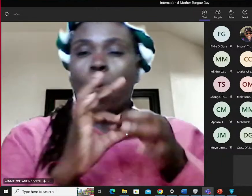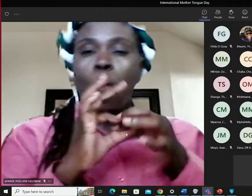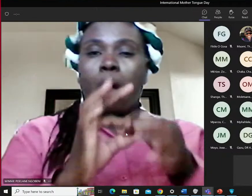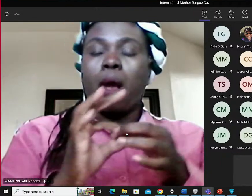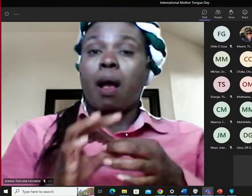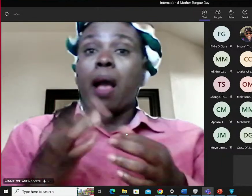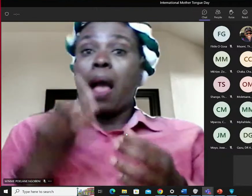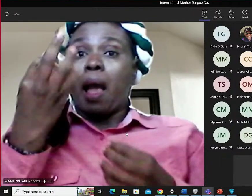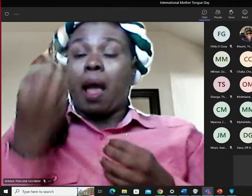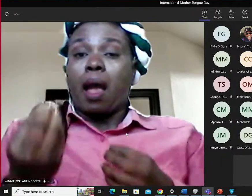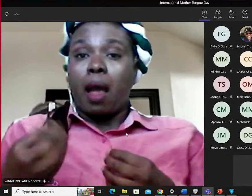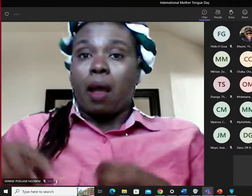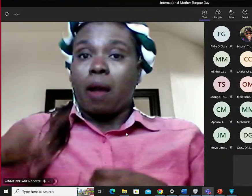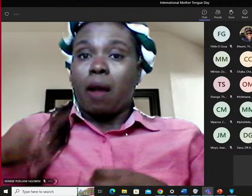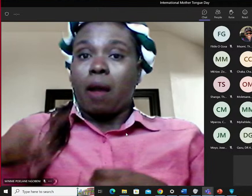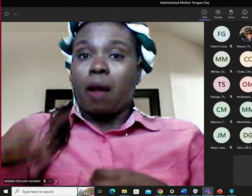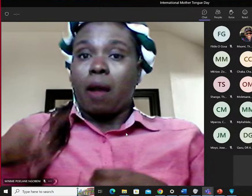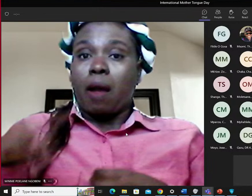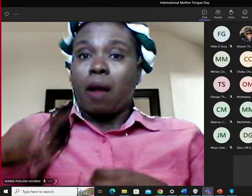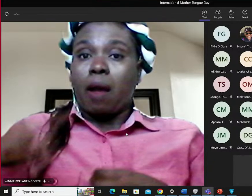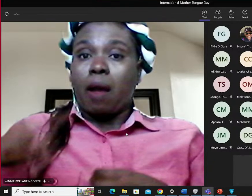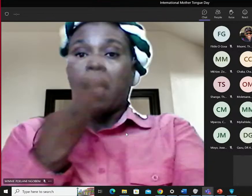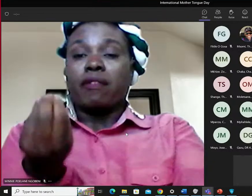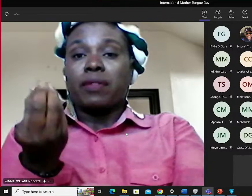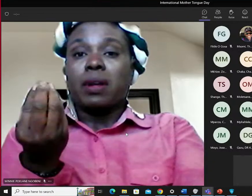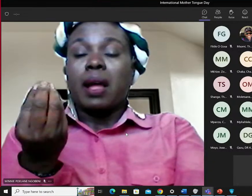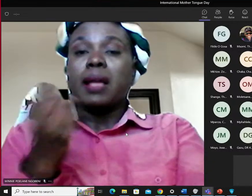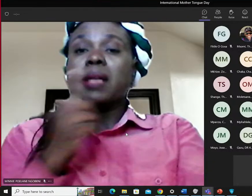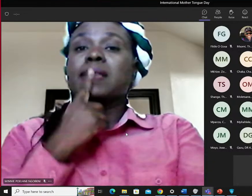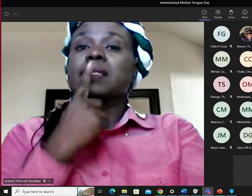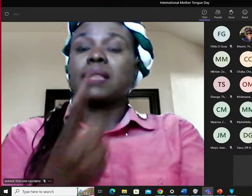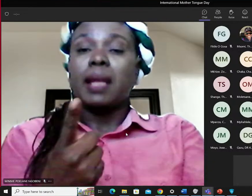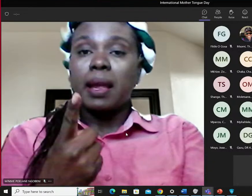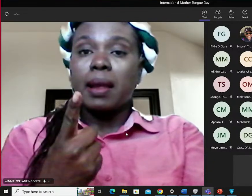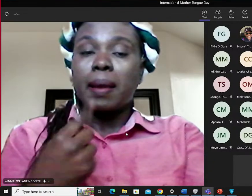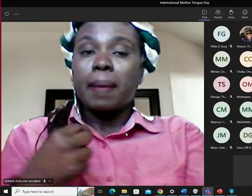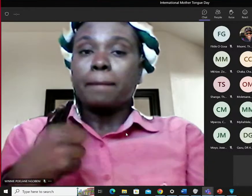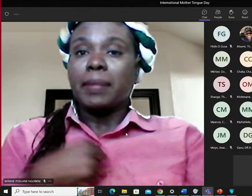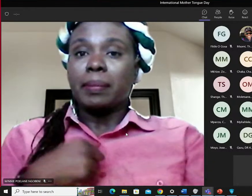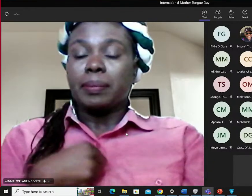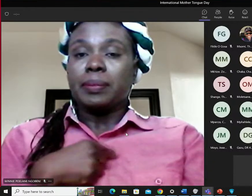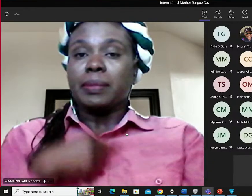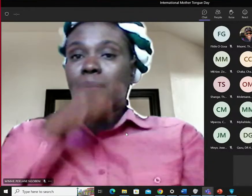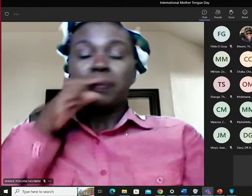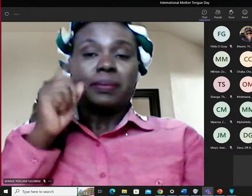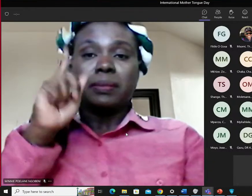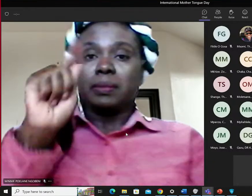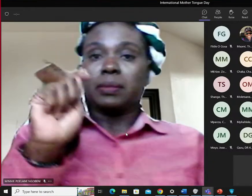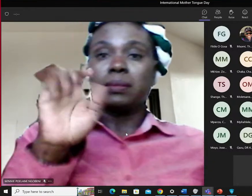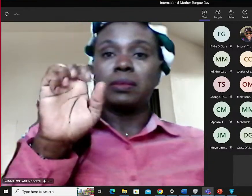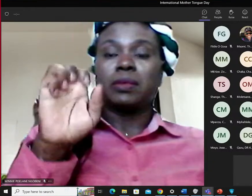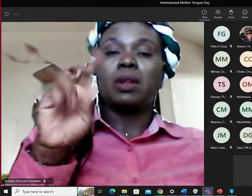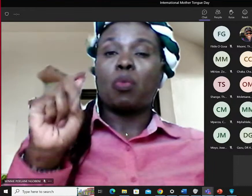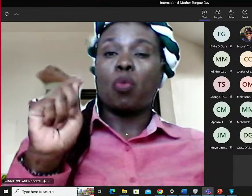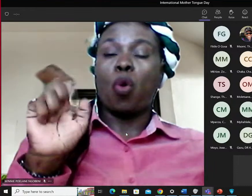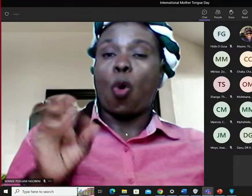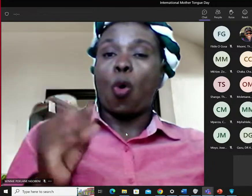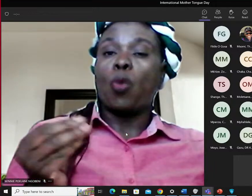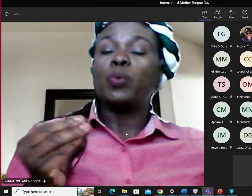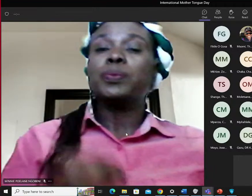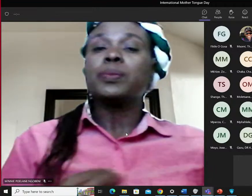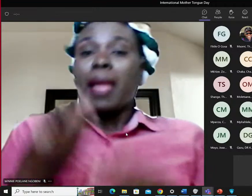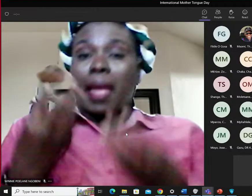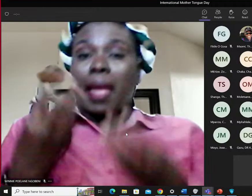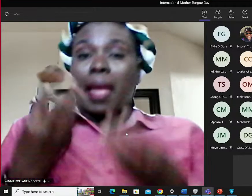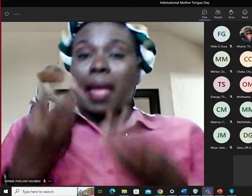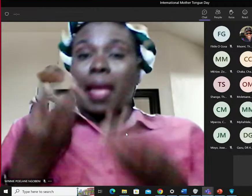day, I just want to say, my name, Teboho, stands for those who came before